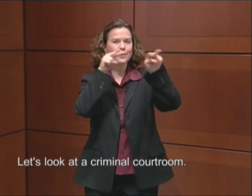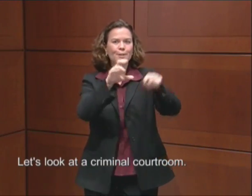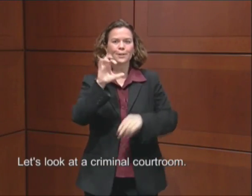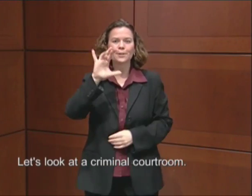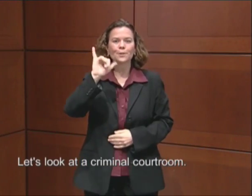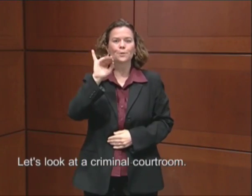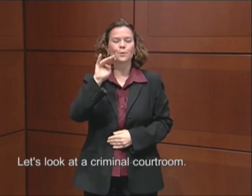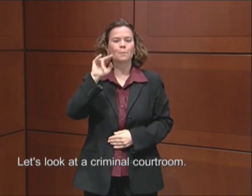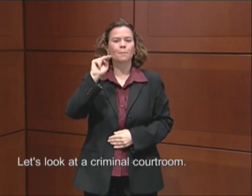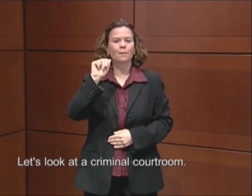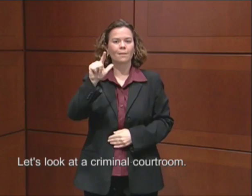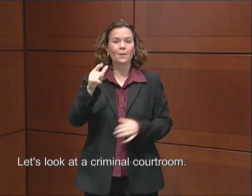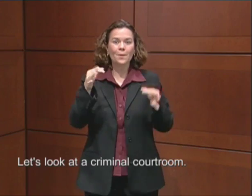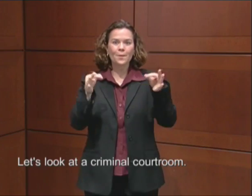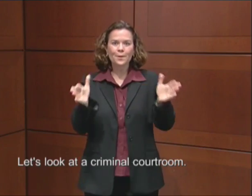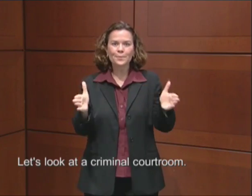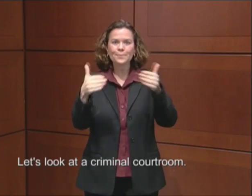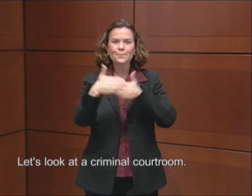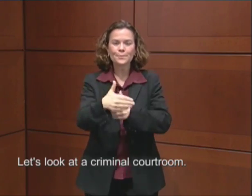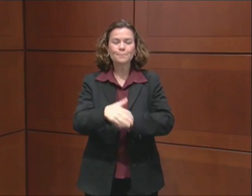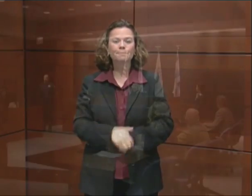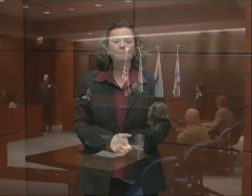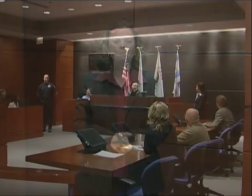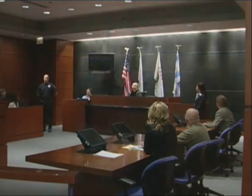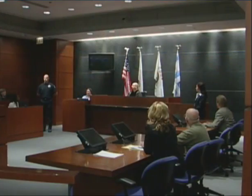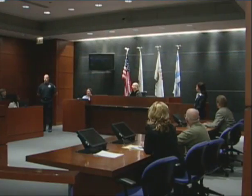Let's look at a criminal courtroom.